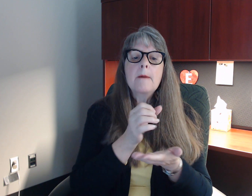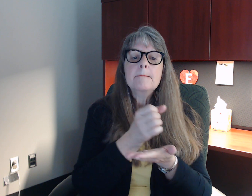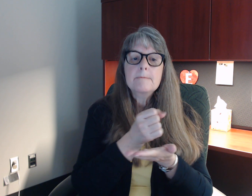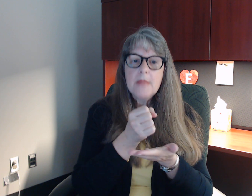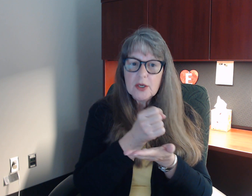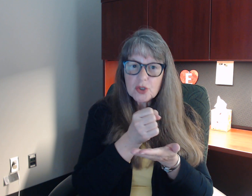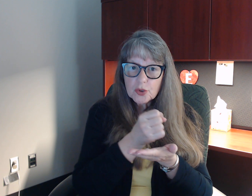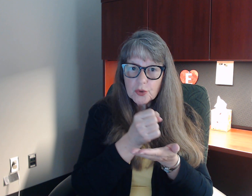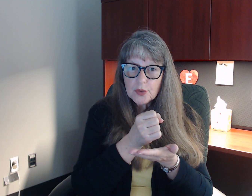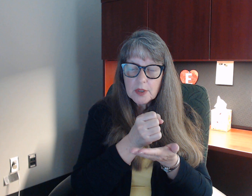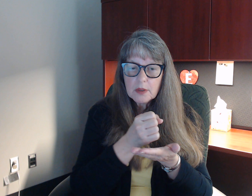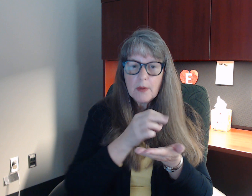mustard,